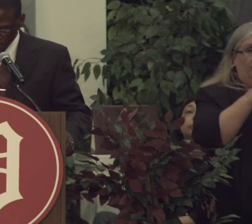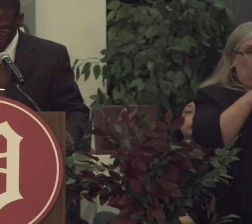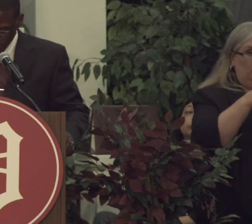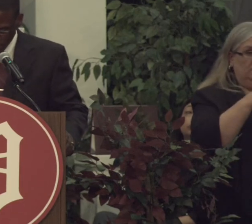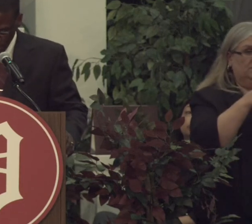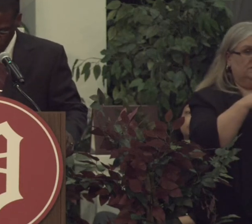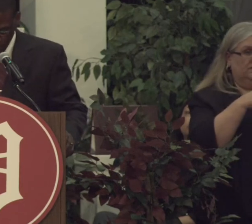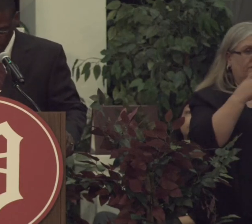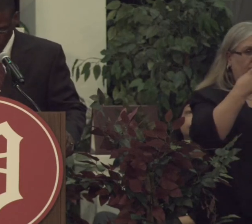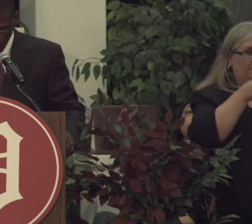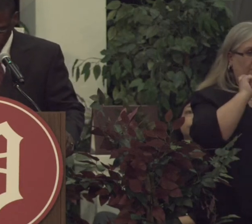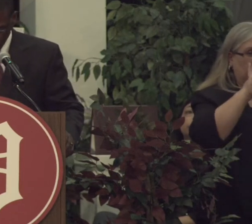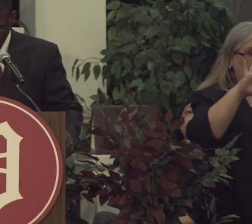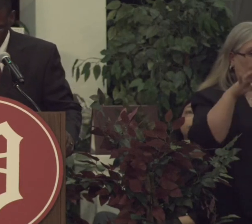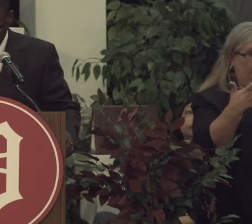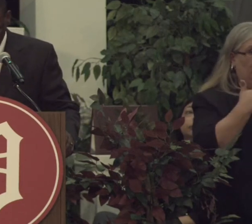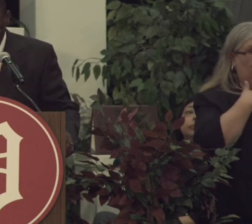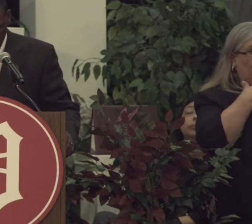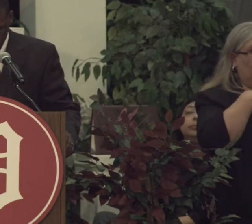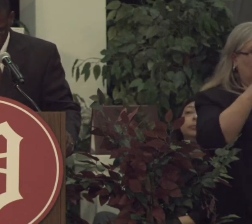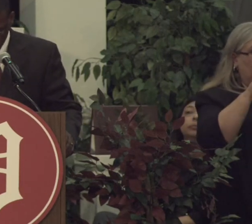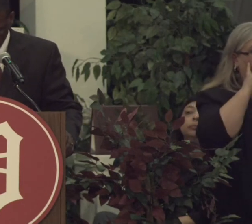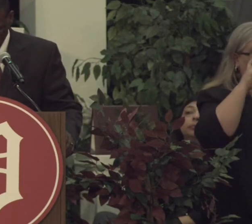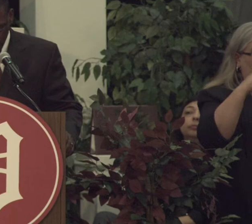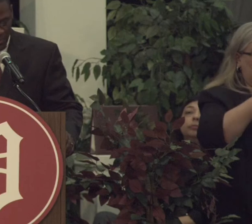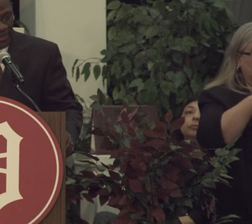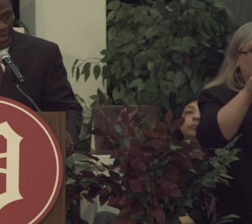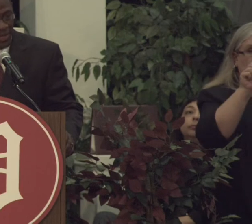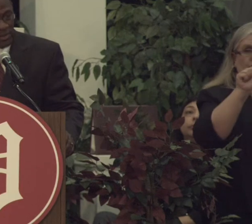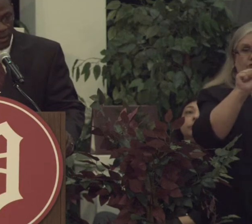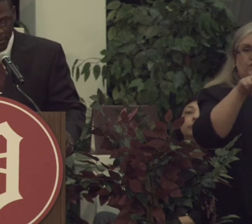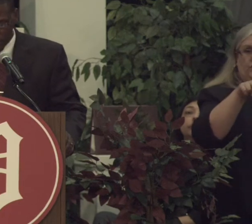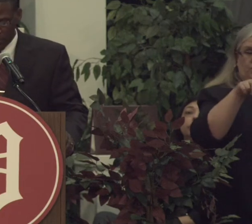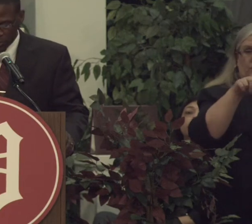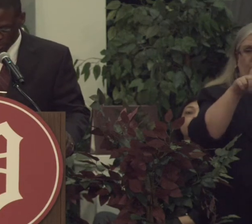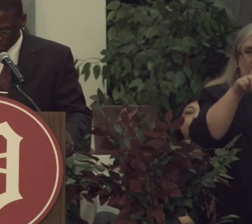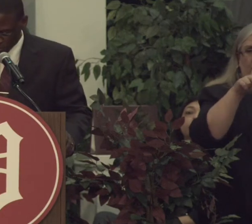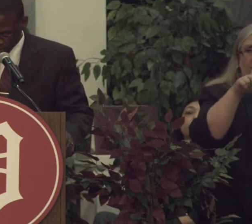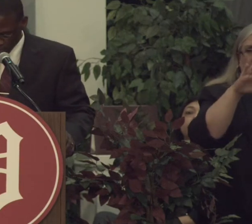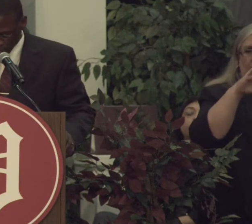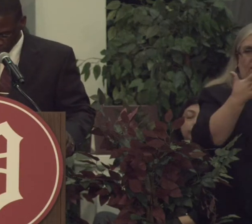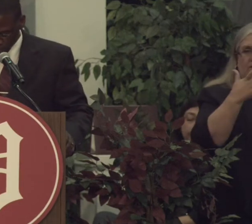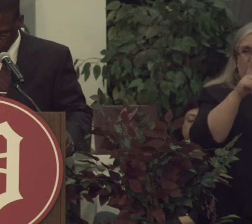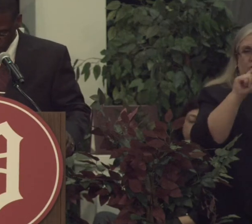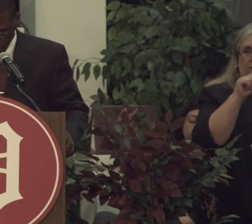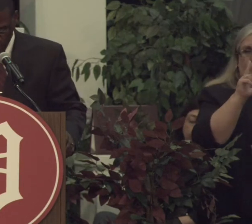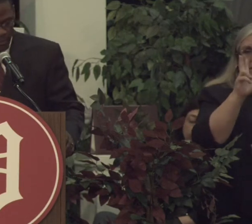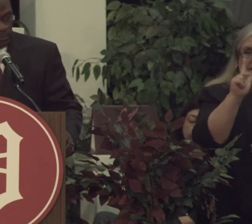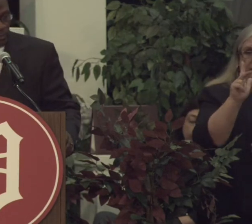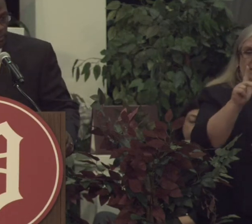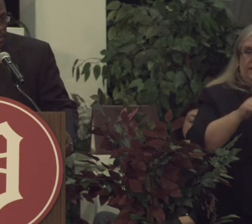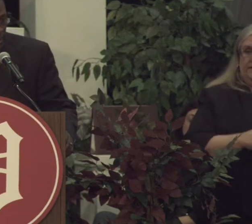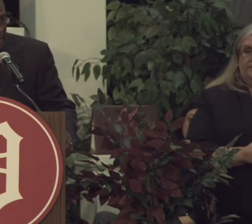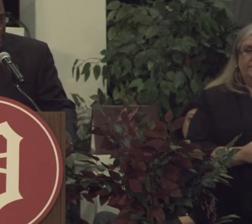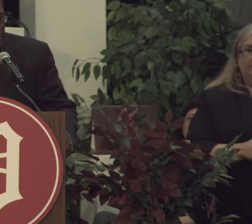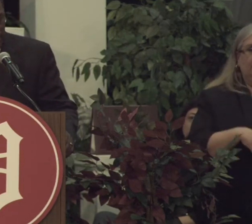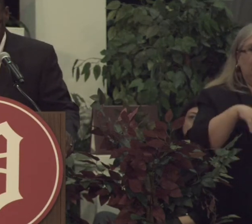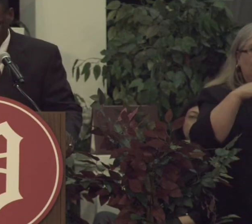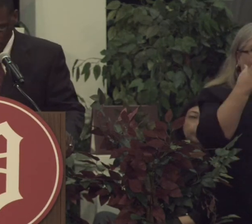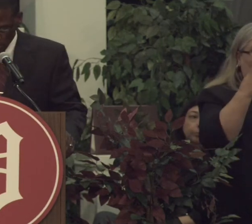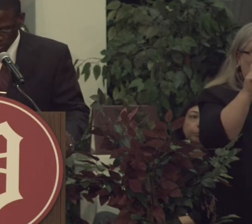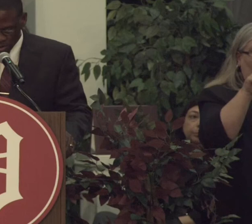of students, I would like to recognize the salutatorian of the class of 2023. Ms.